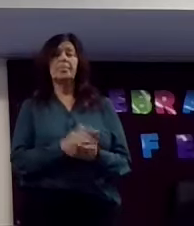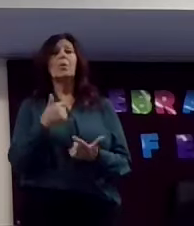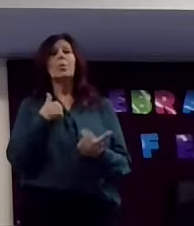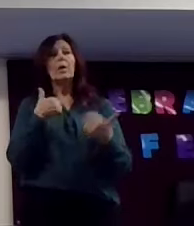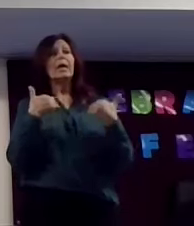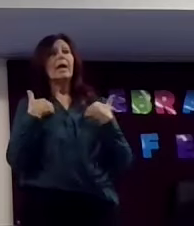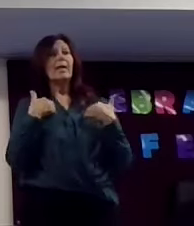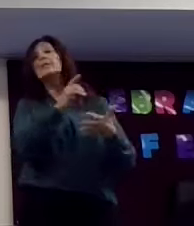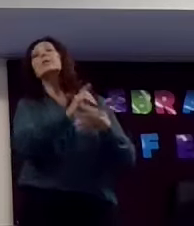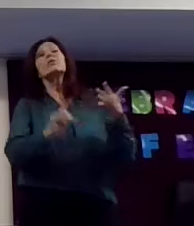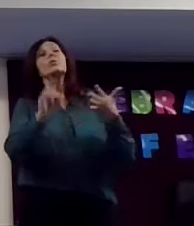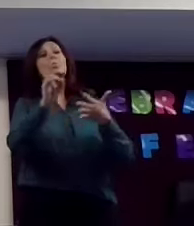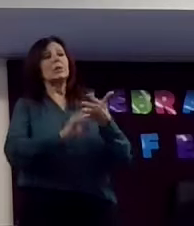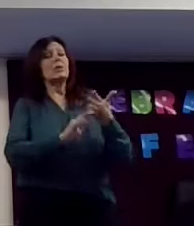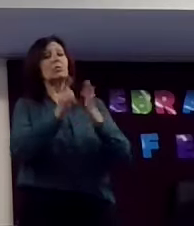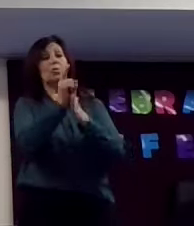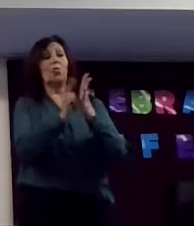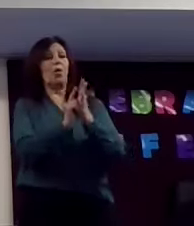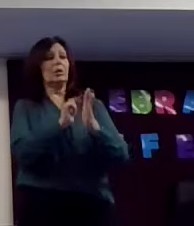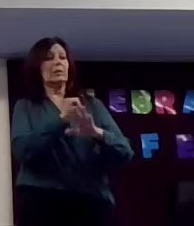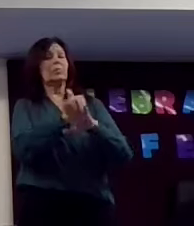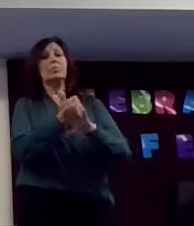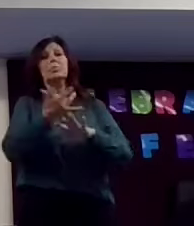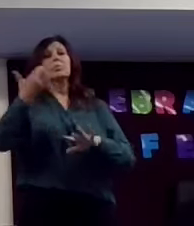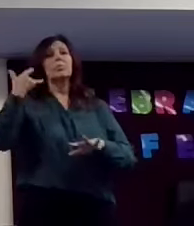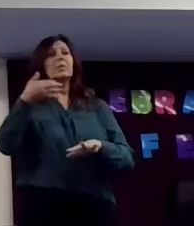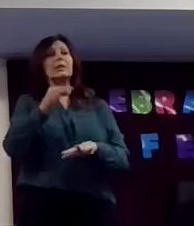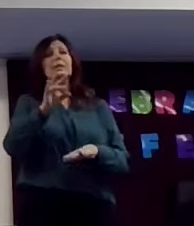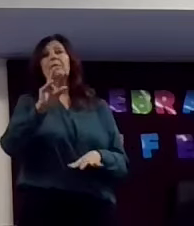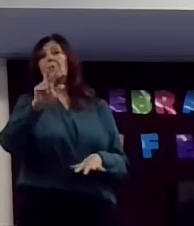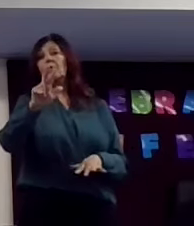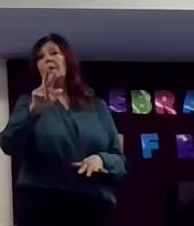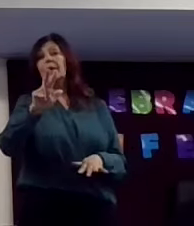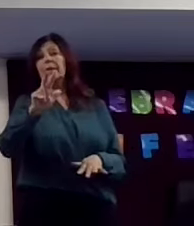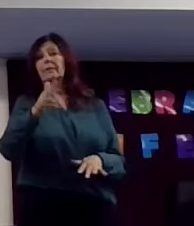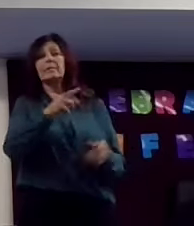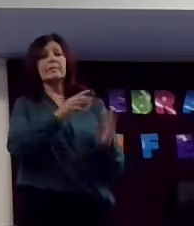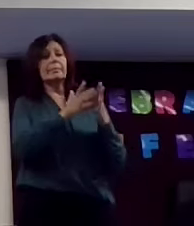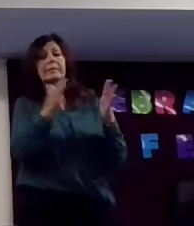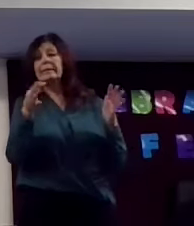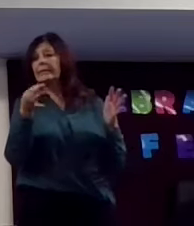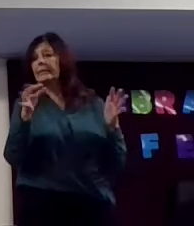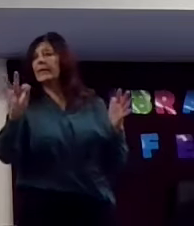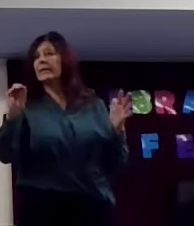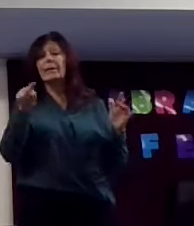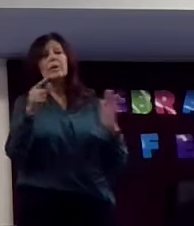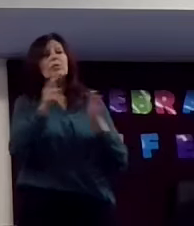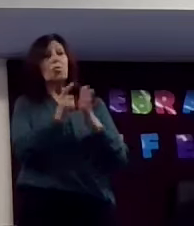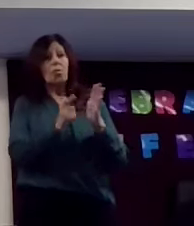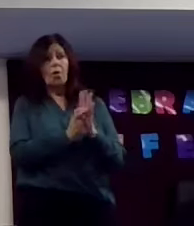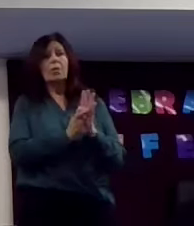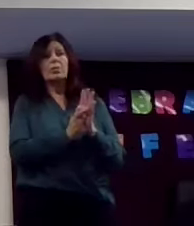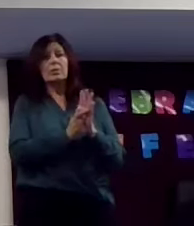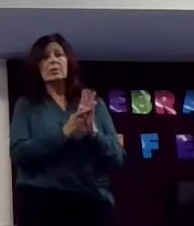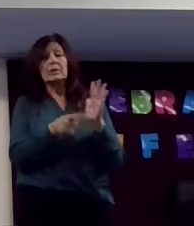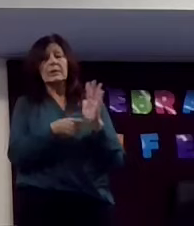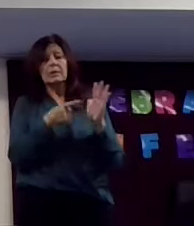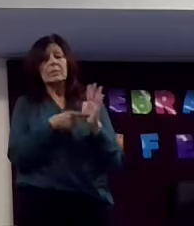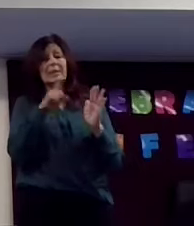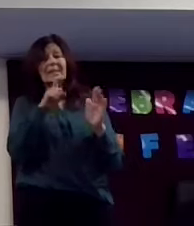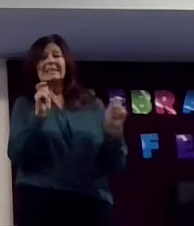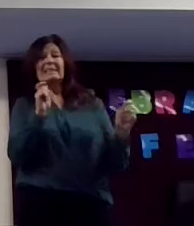we have discrimination laws in effect going back from 1973 and 1990. And these laws